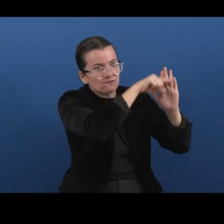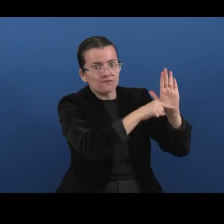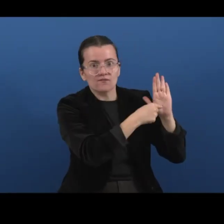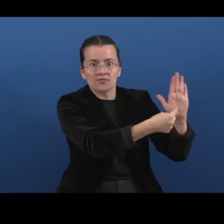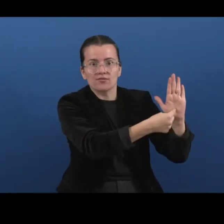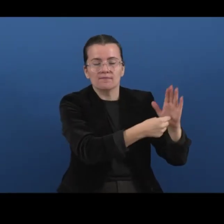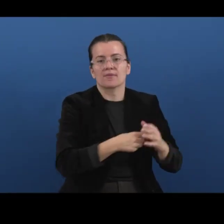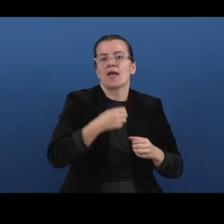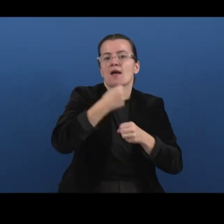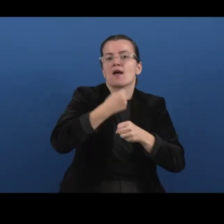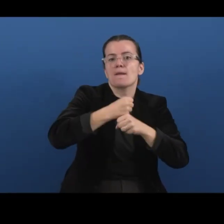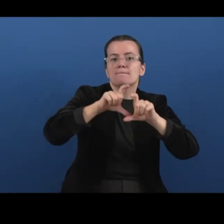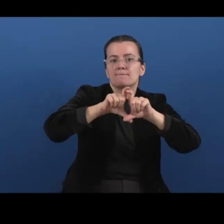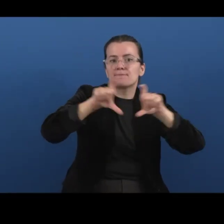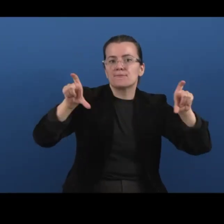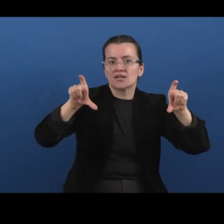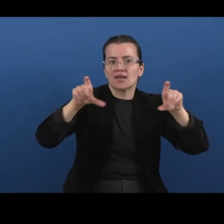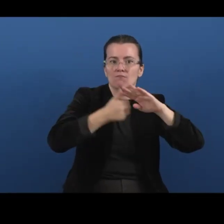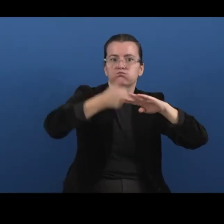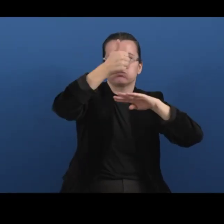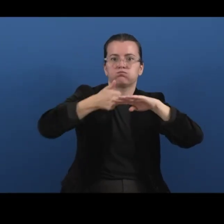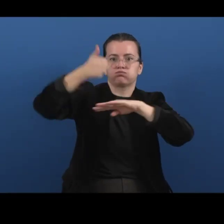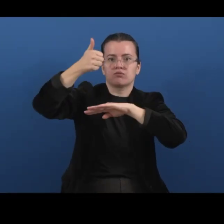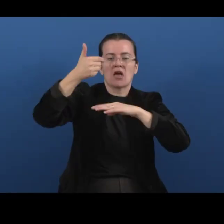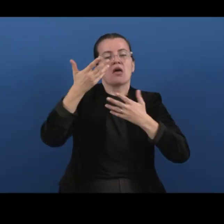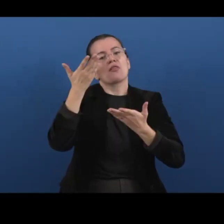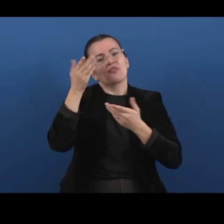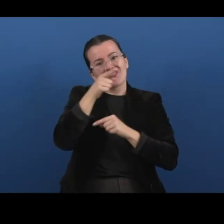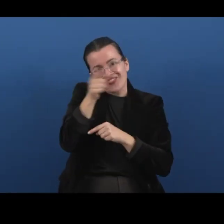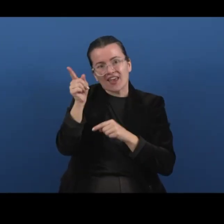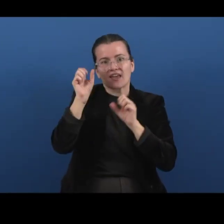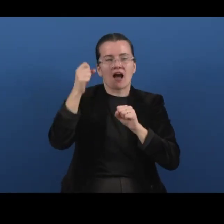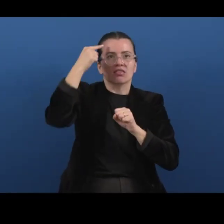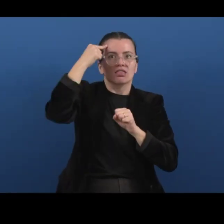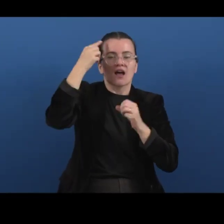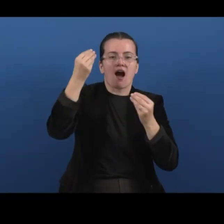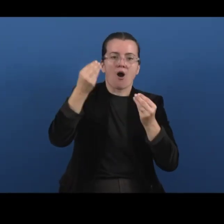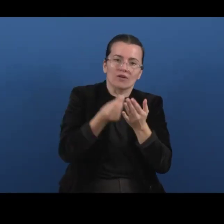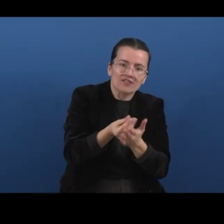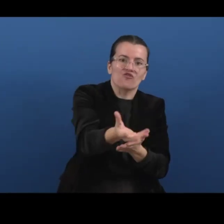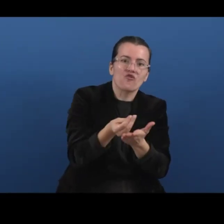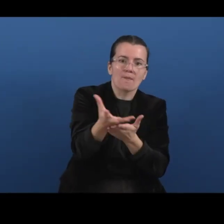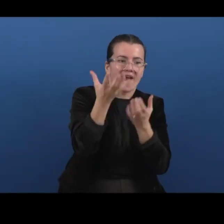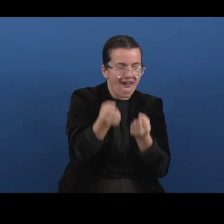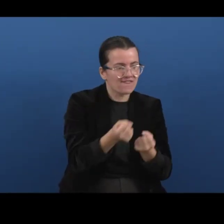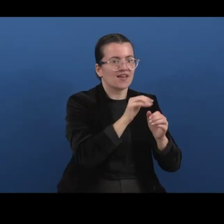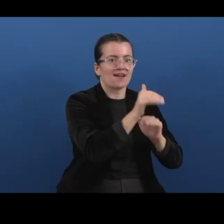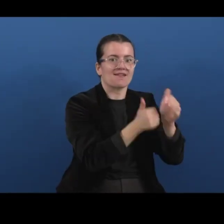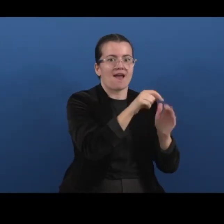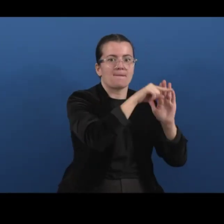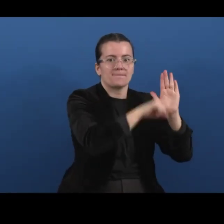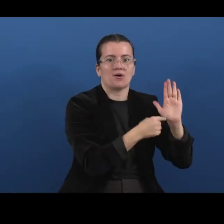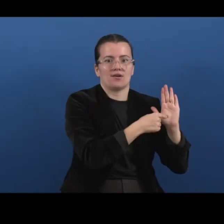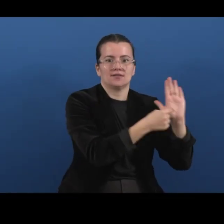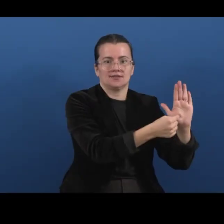into different communication areas and channels, and also use targeted outreach for employees, regardless of gender, who may